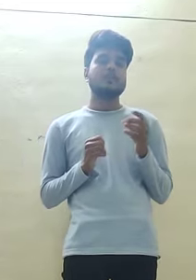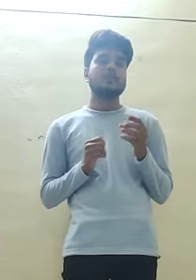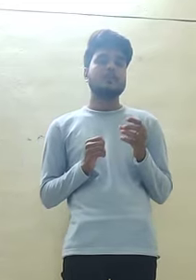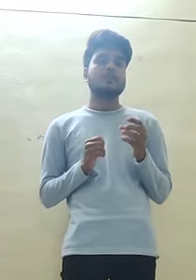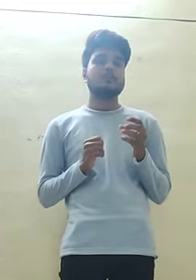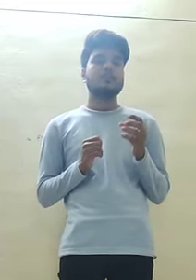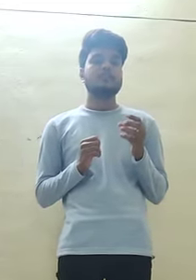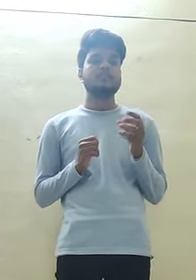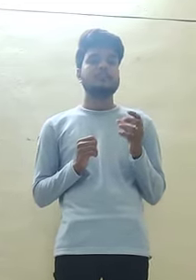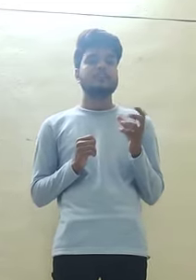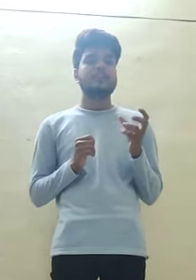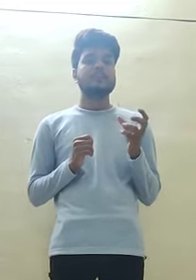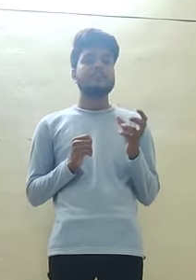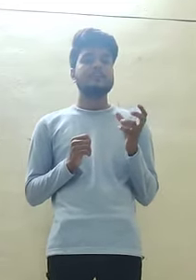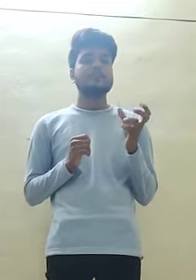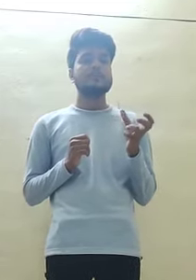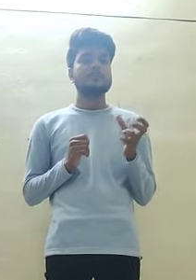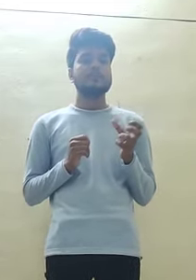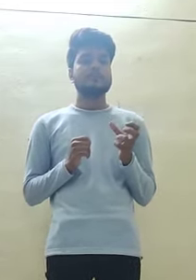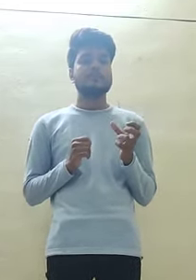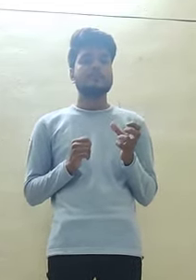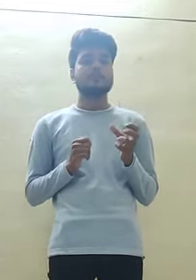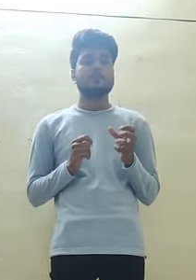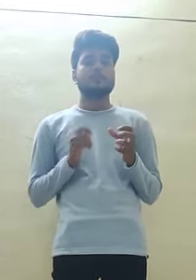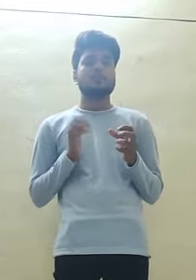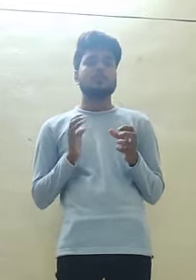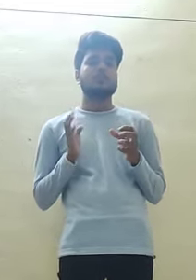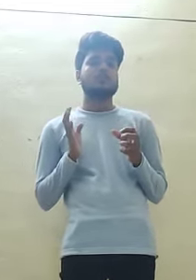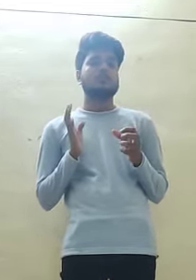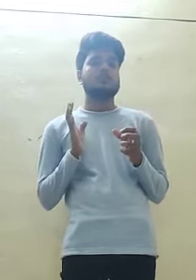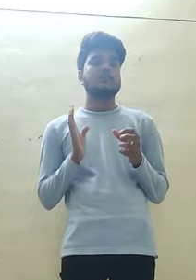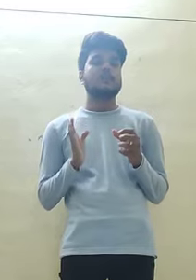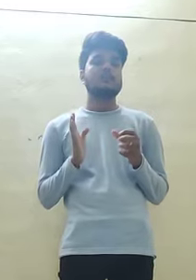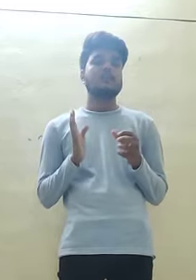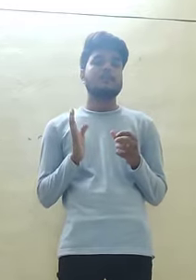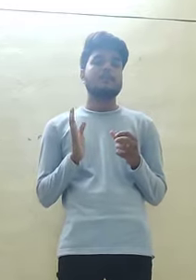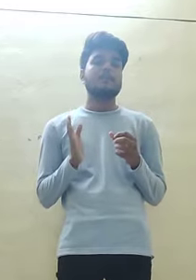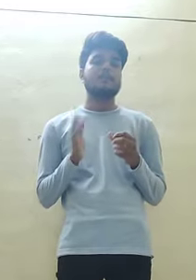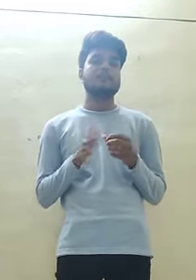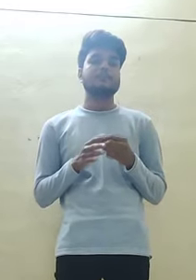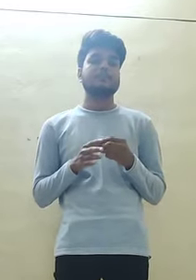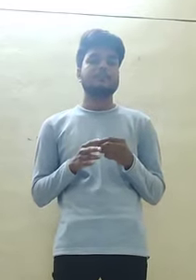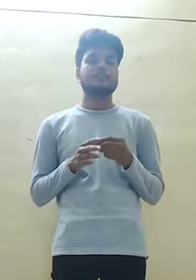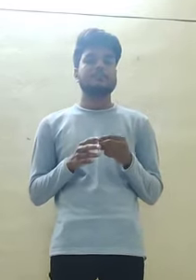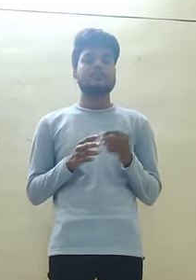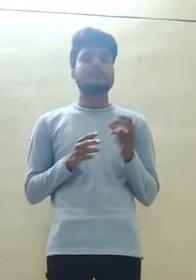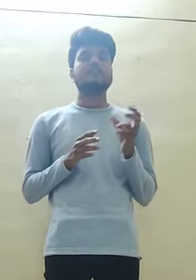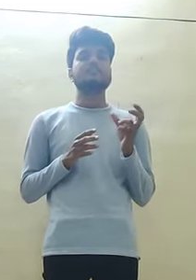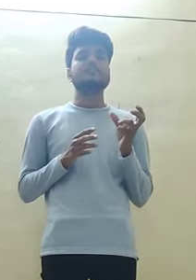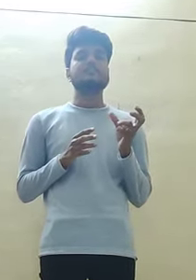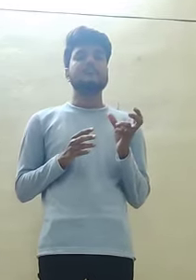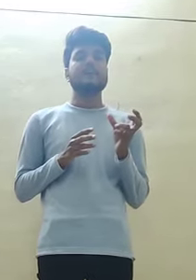Here we just write the implementation code. So the Java lambda expression is treated as